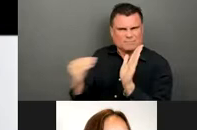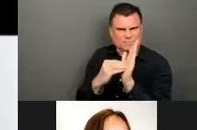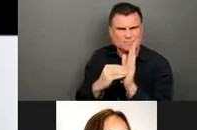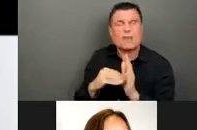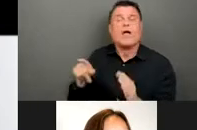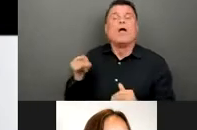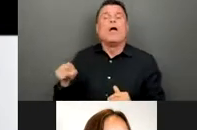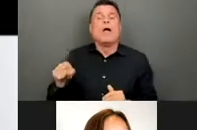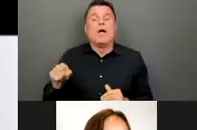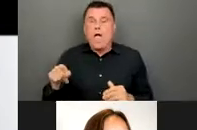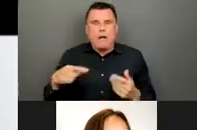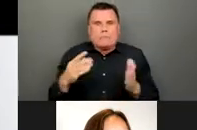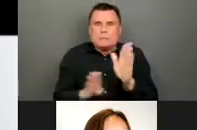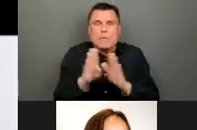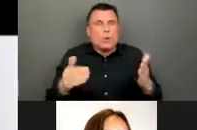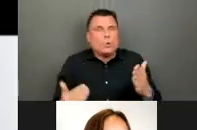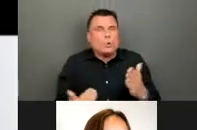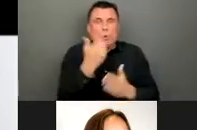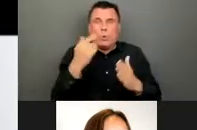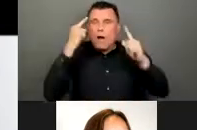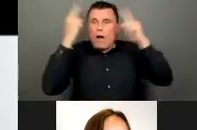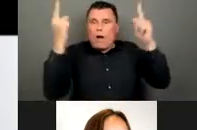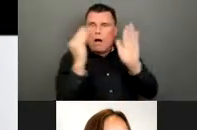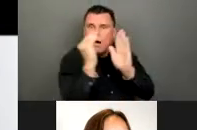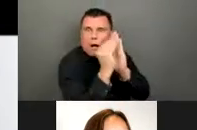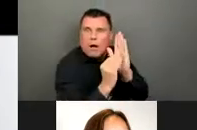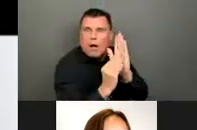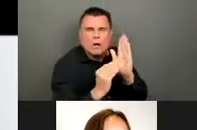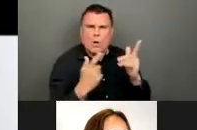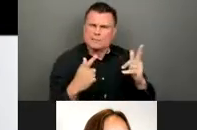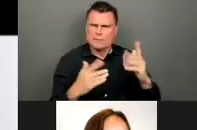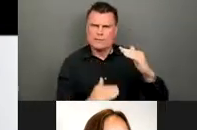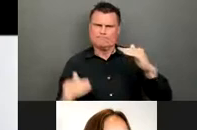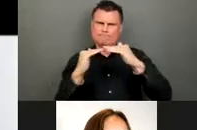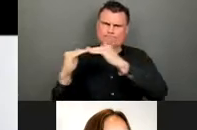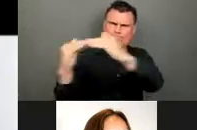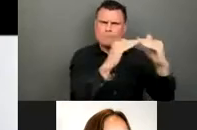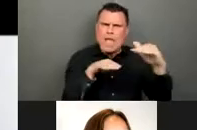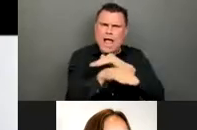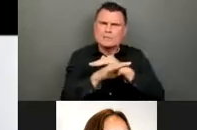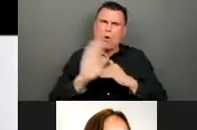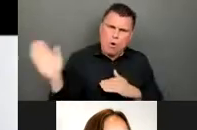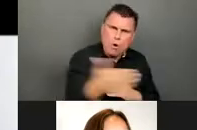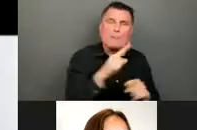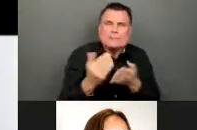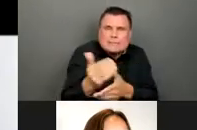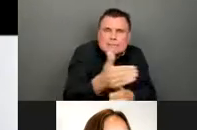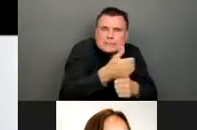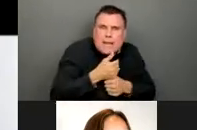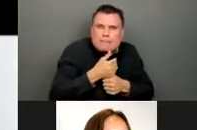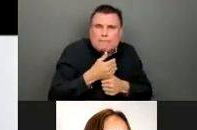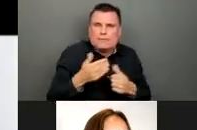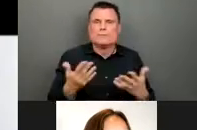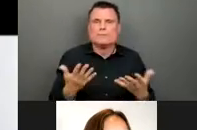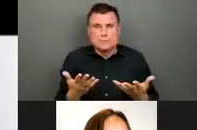system to ensure equal access to life-saving emergency services. Going forward, we hope to foster even